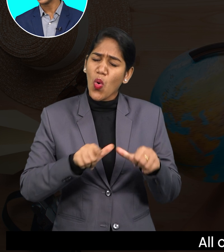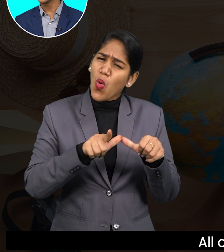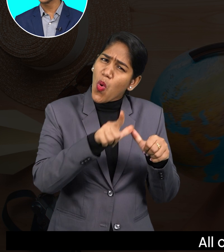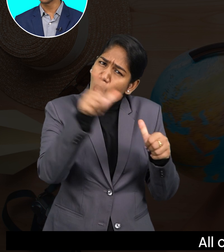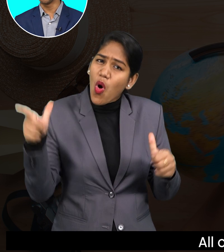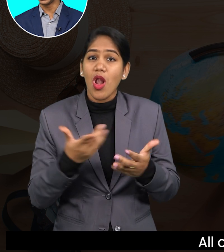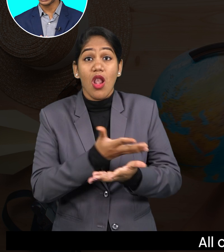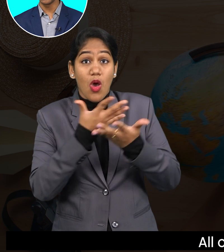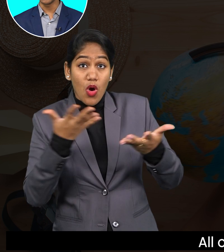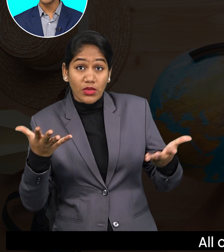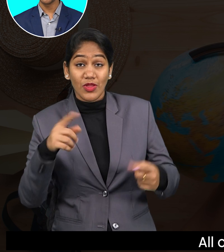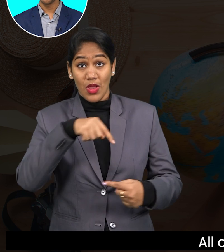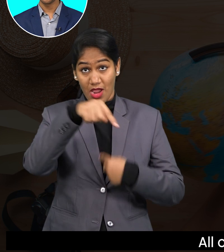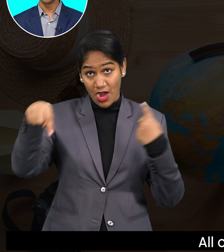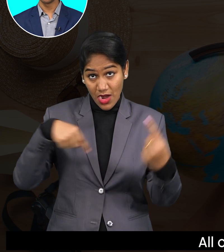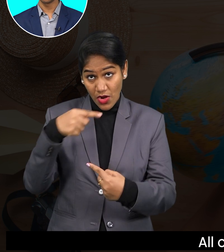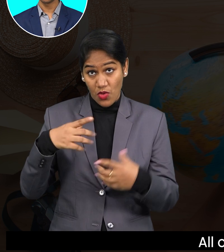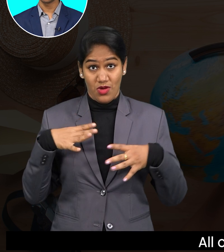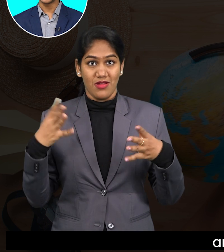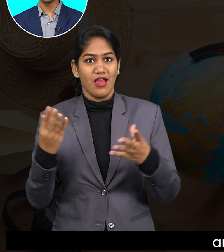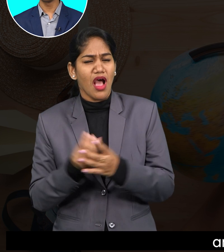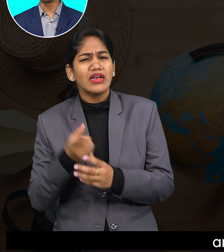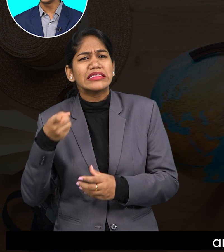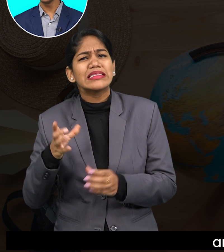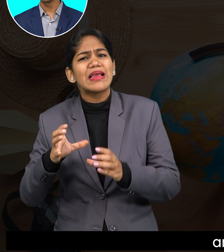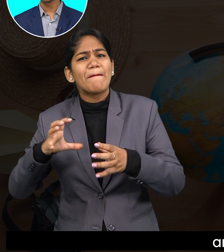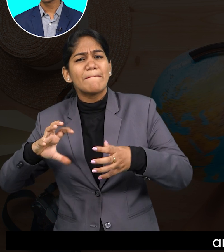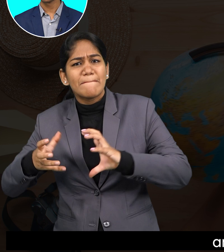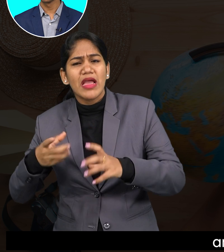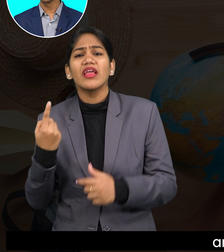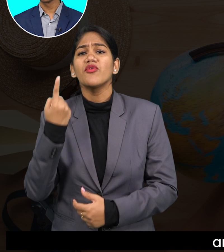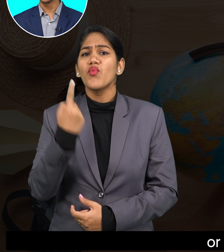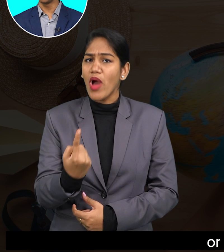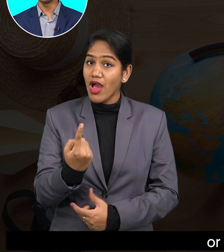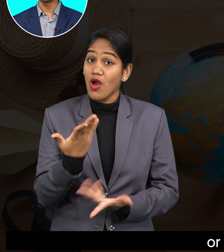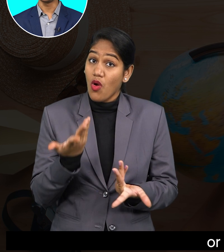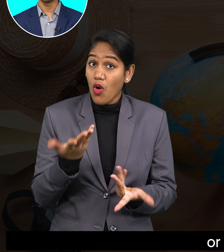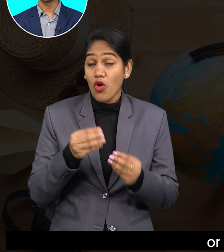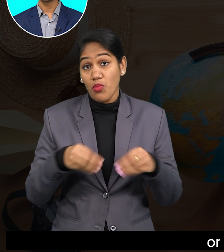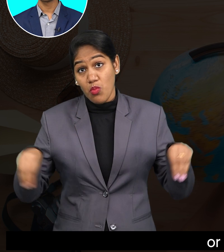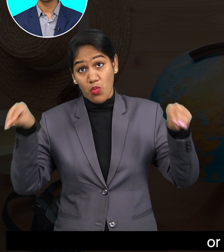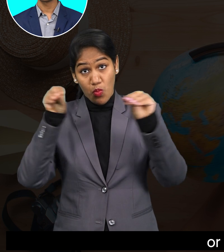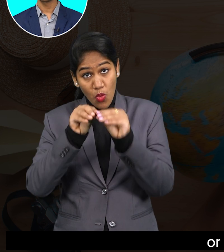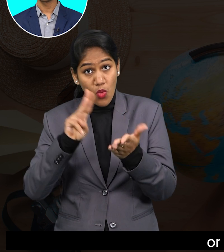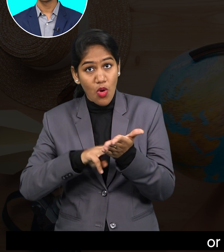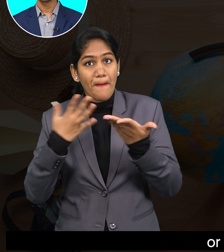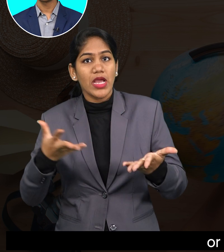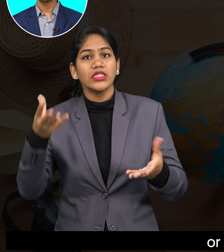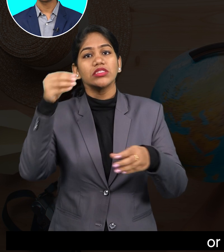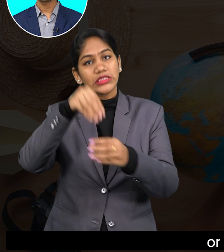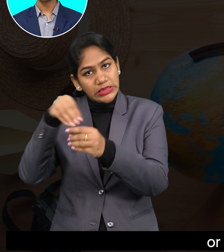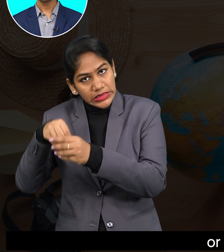All objects around us are made of one or more materials.